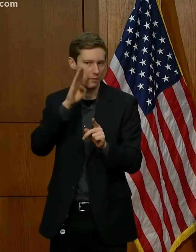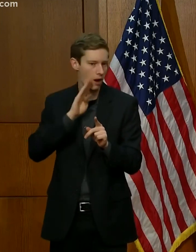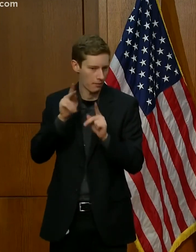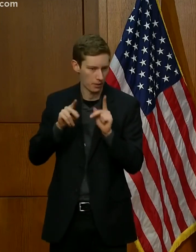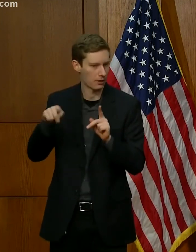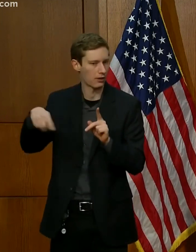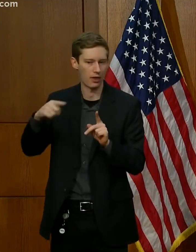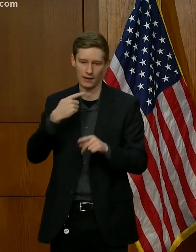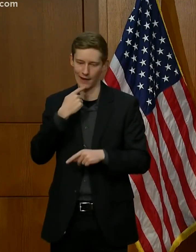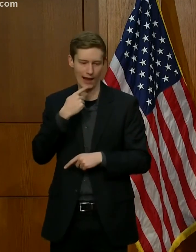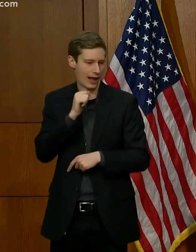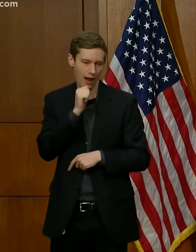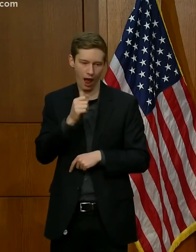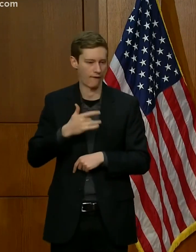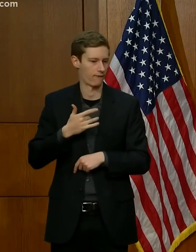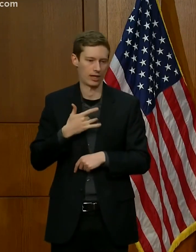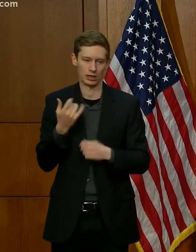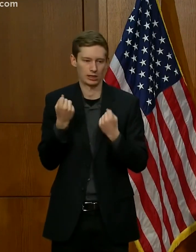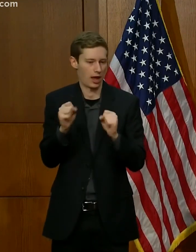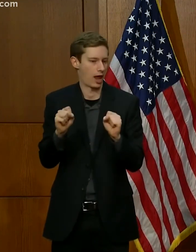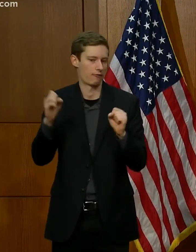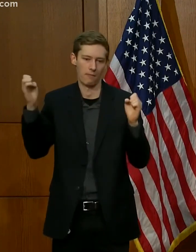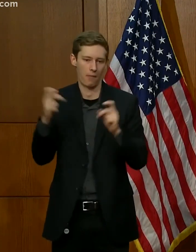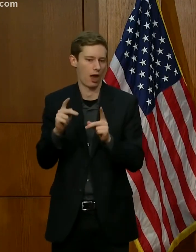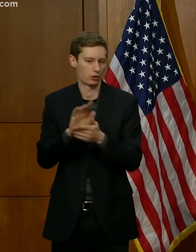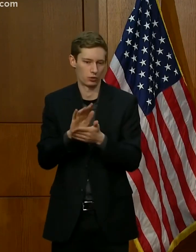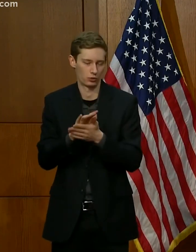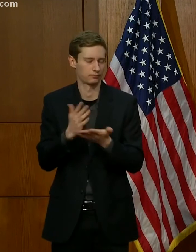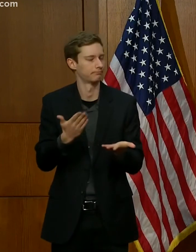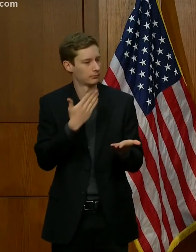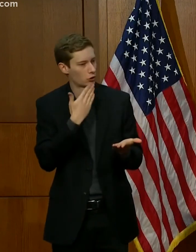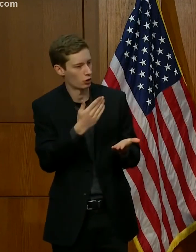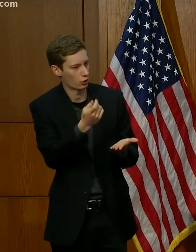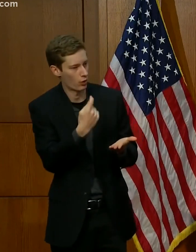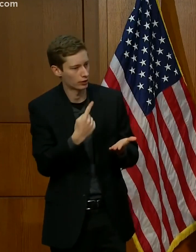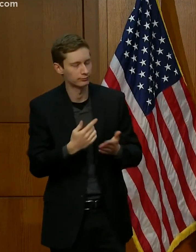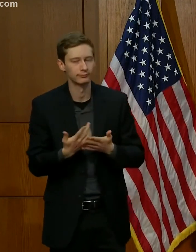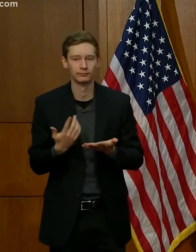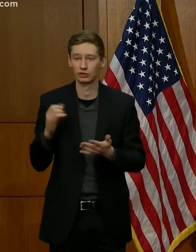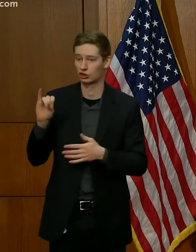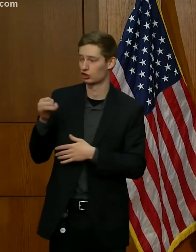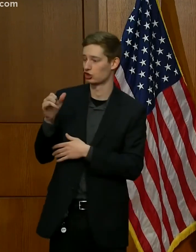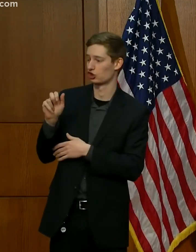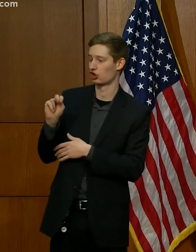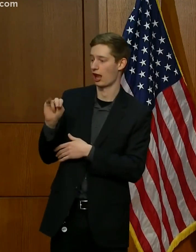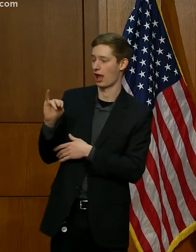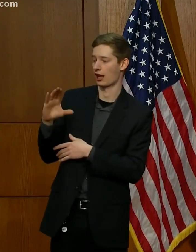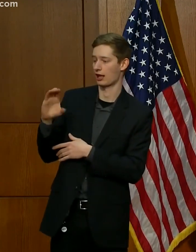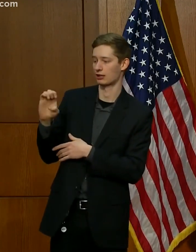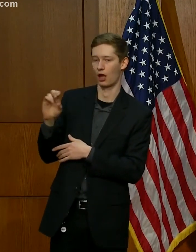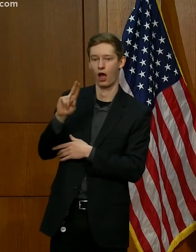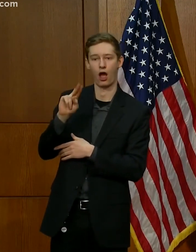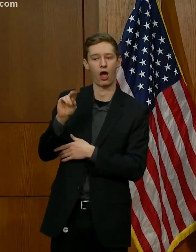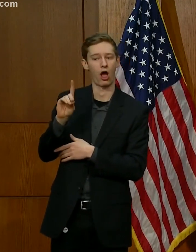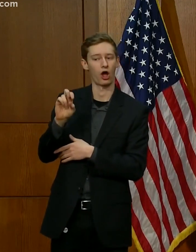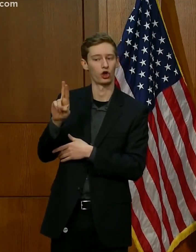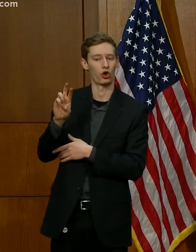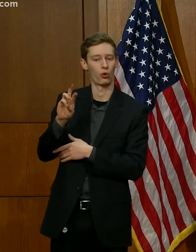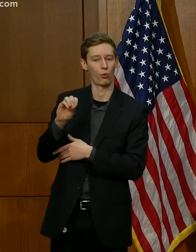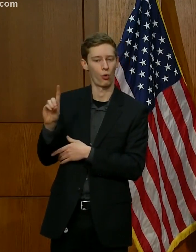you say? It's a good question, and Dr. Janice Underwood, we've been working on this through the Health Equity Commission